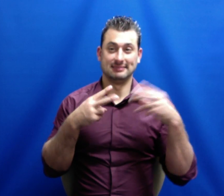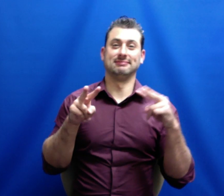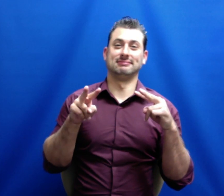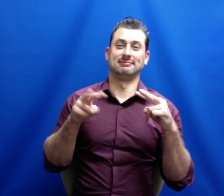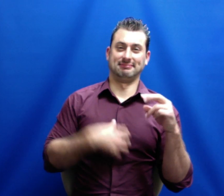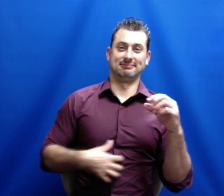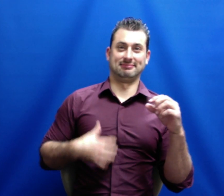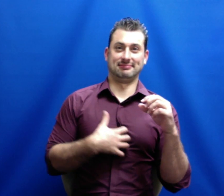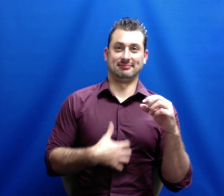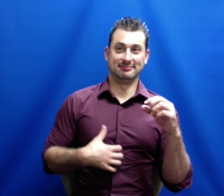with disdain.